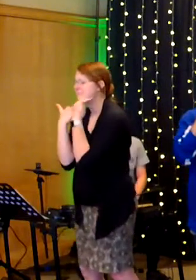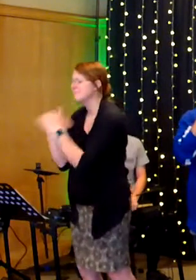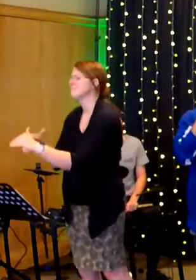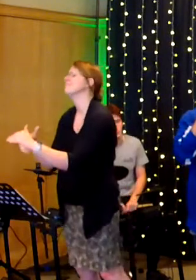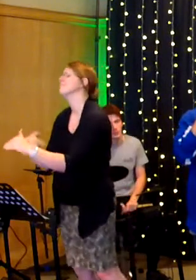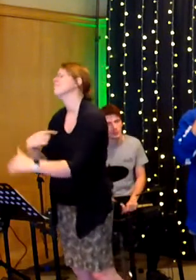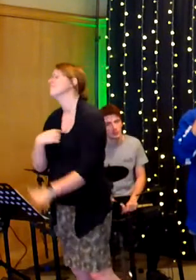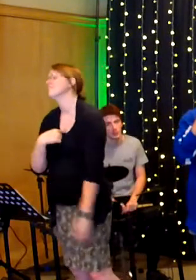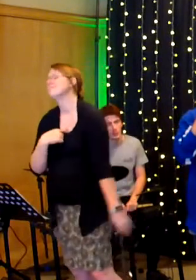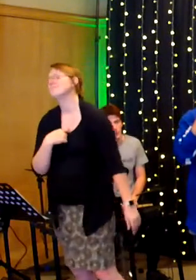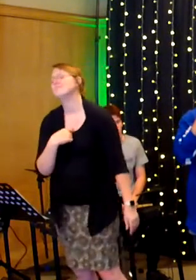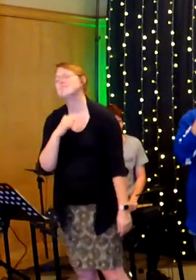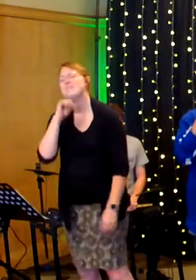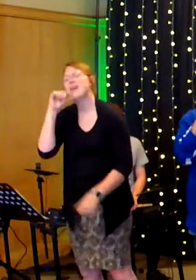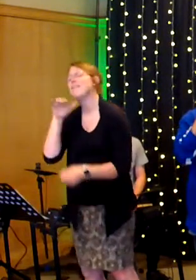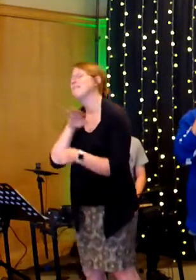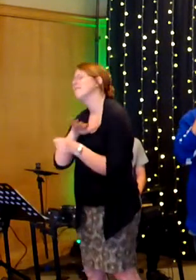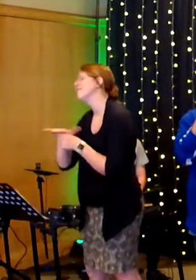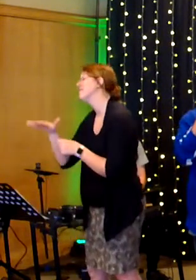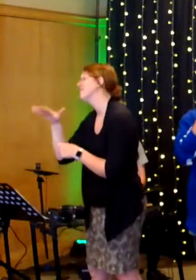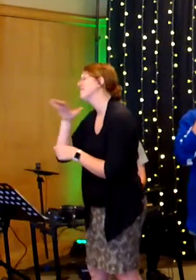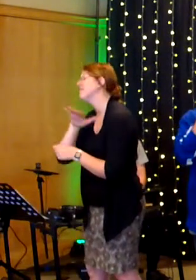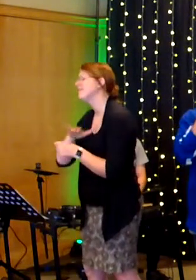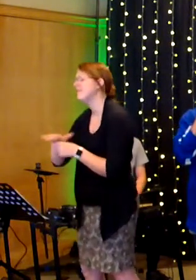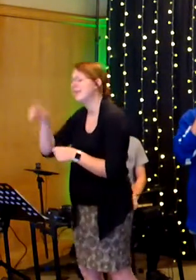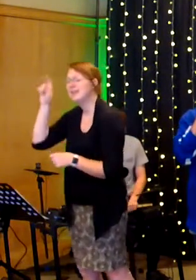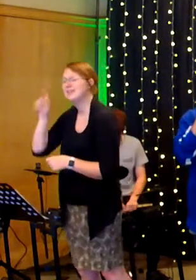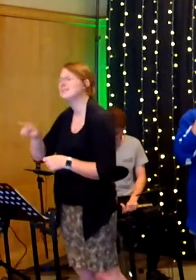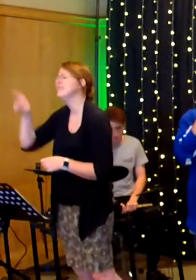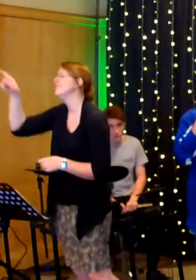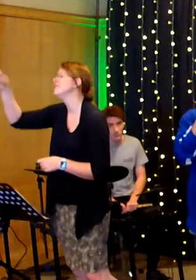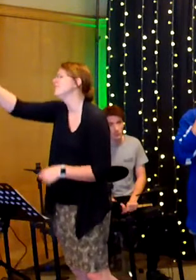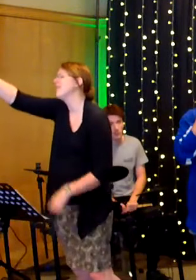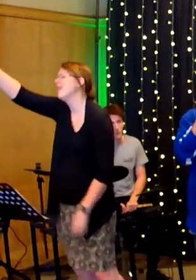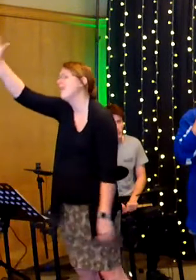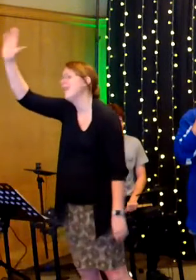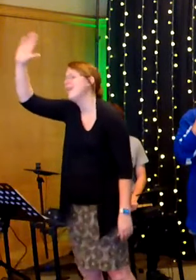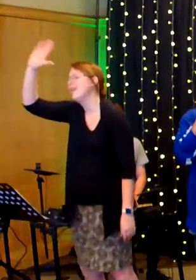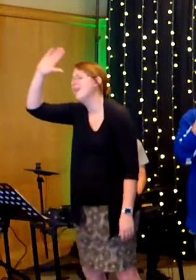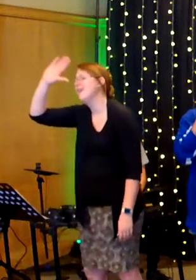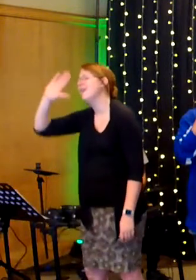I'm not enough unless you